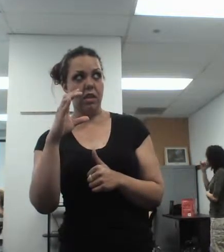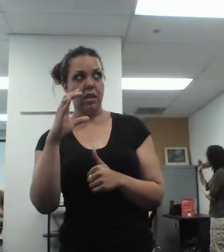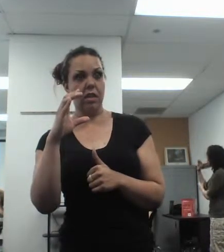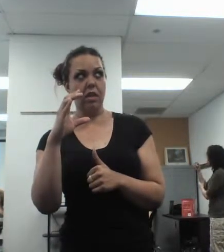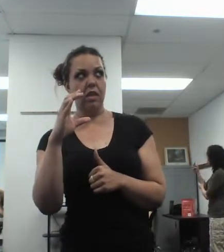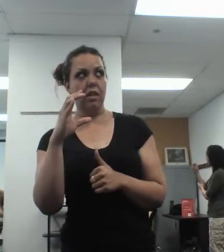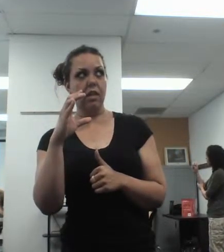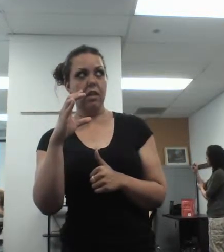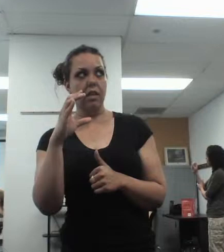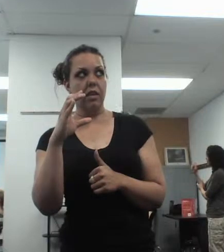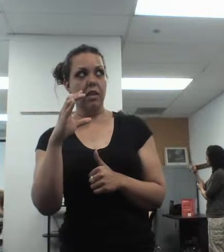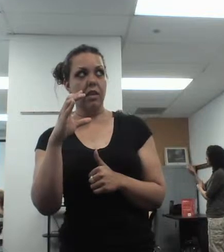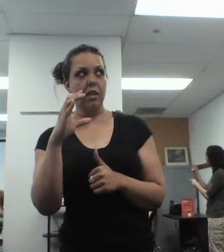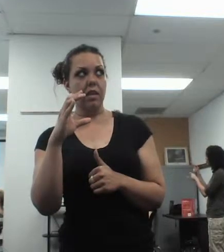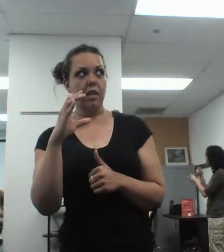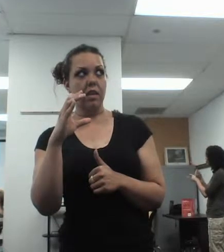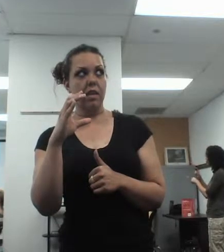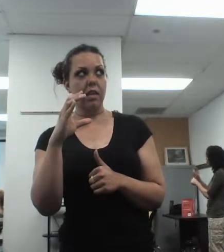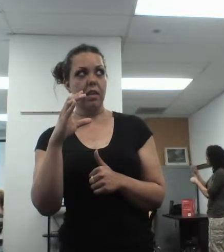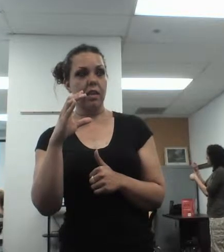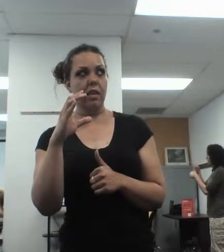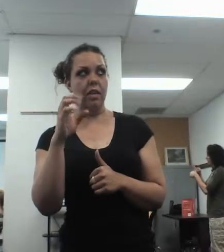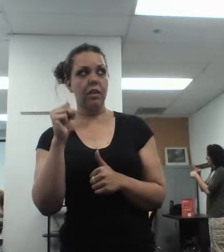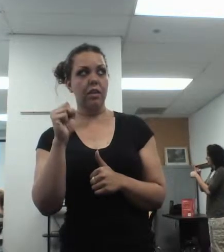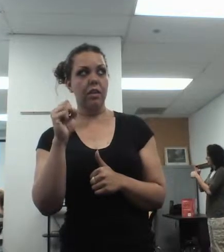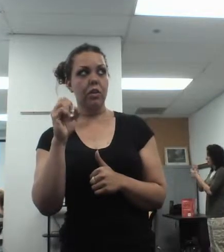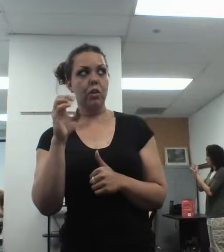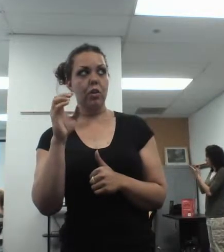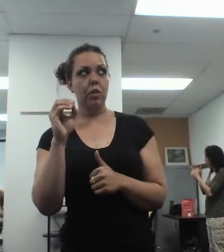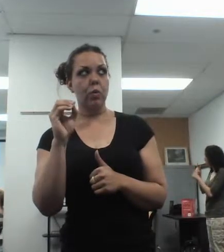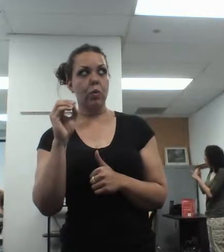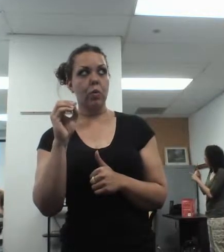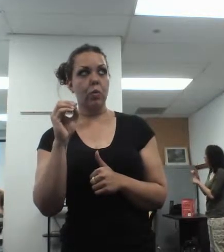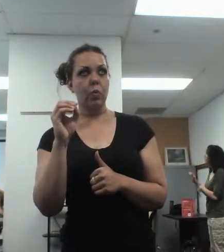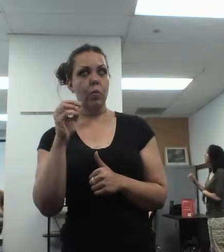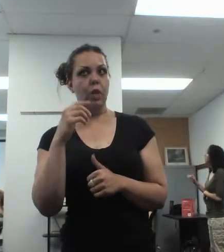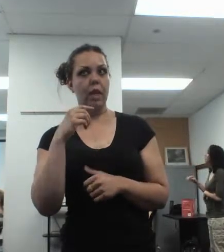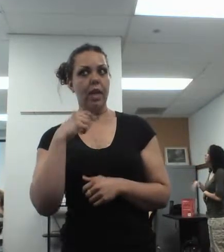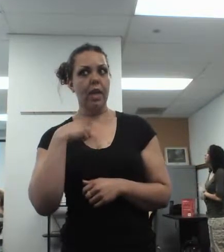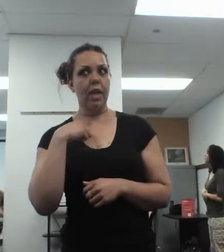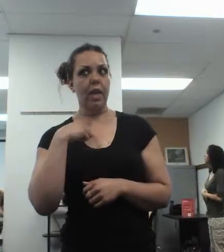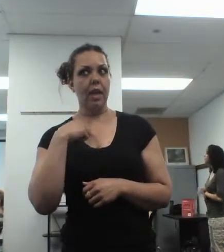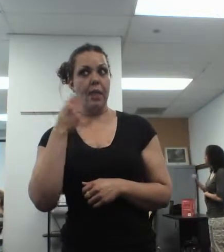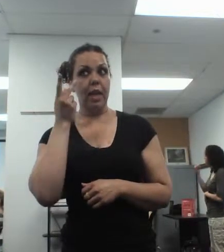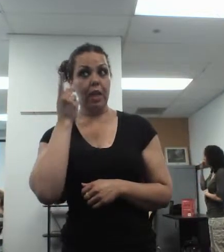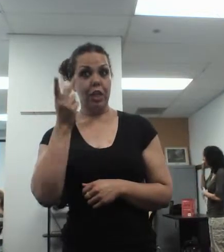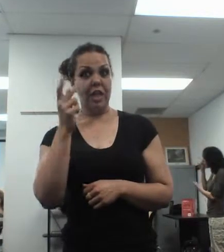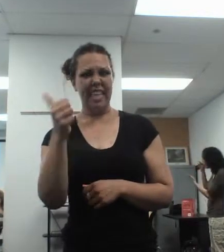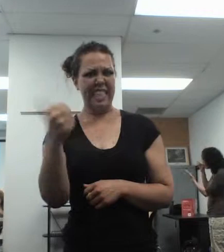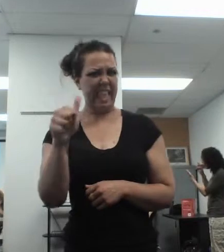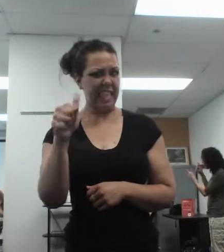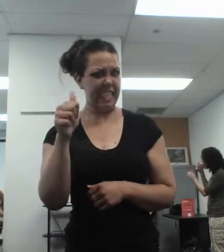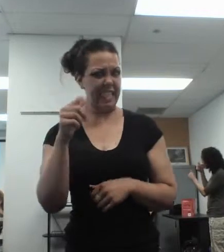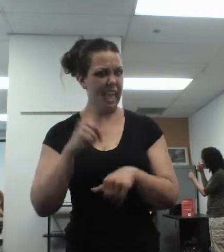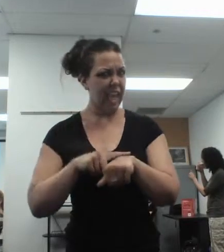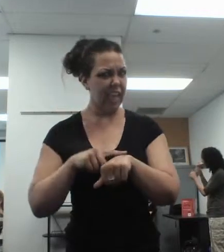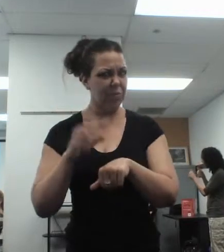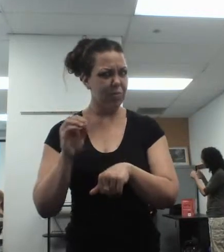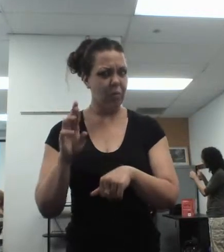But, so am I looking at everything 10 times? No. Nope. When you get